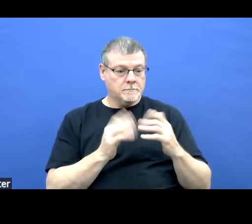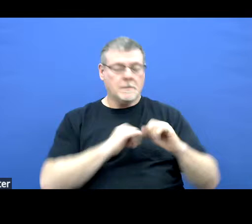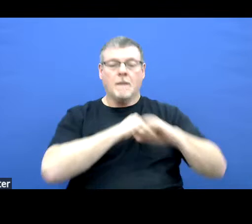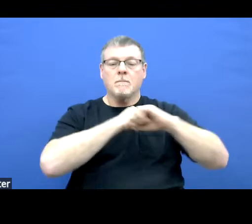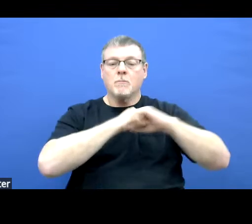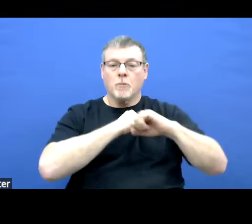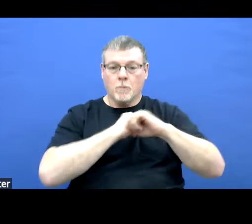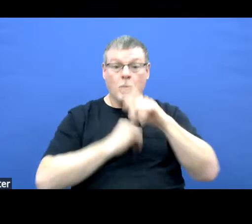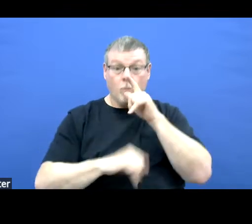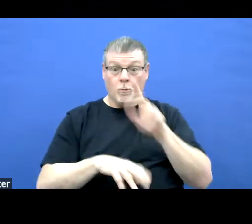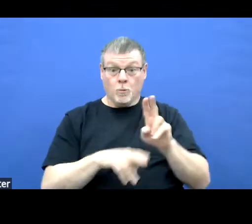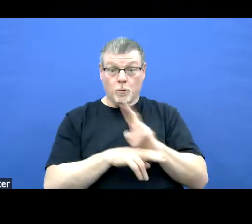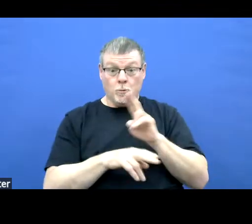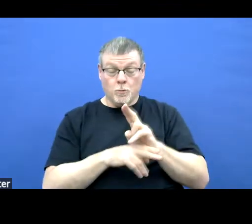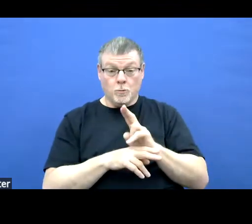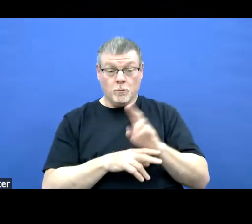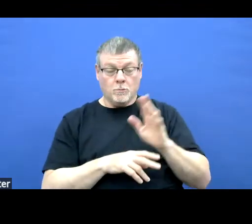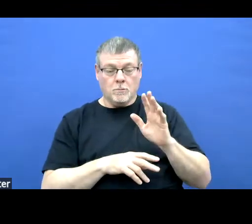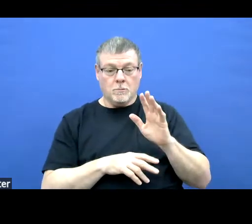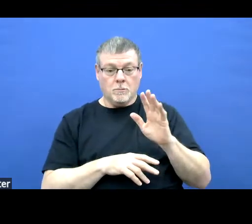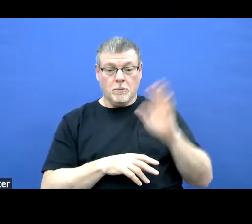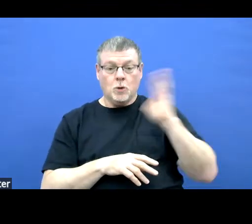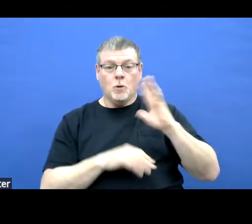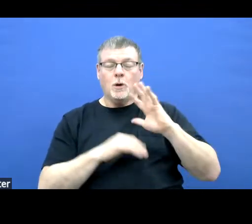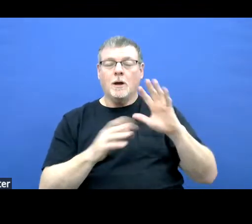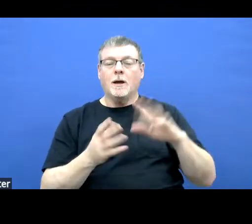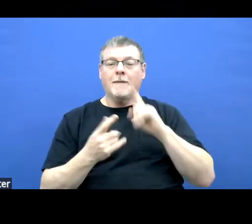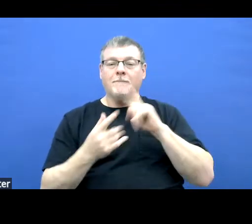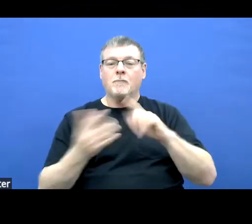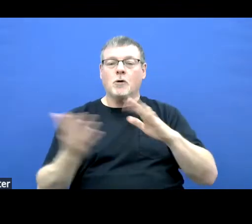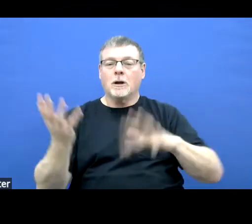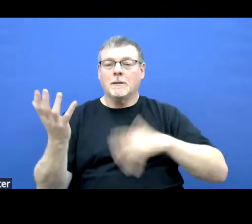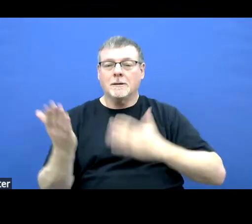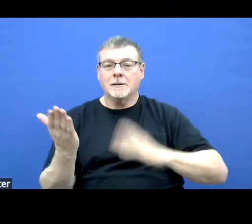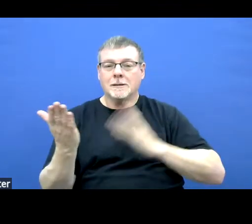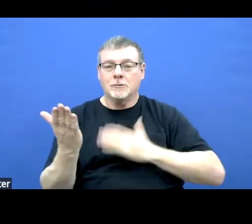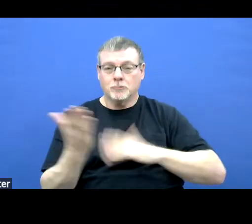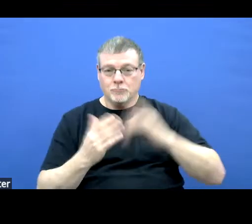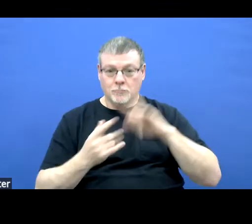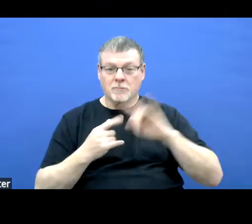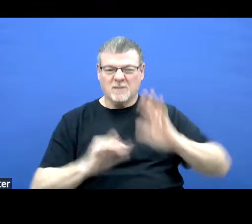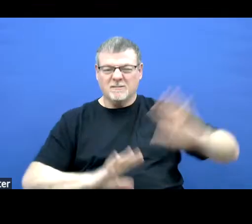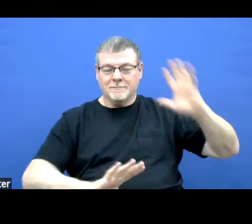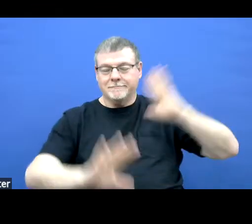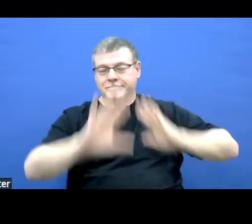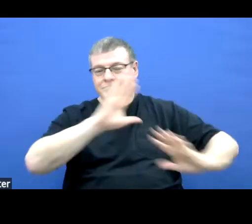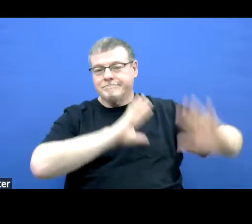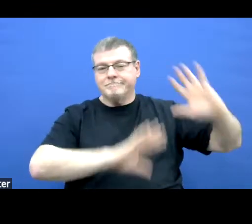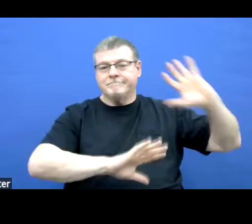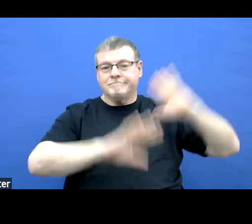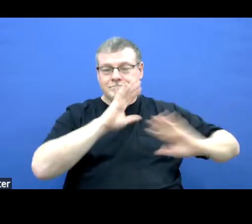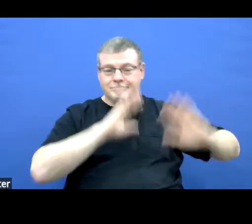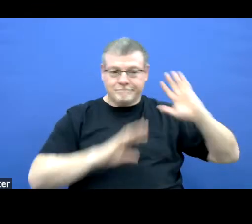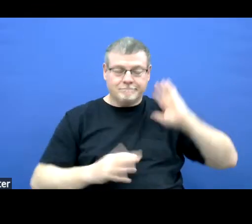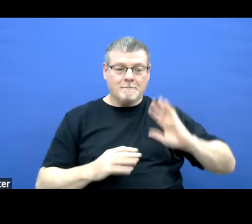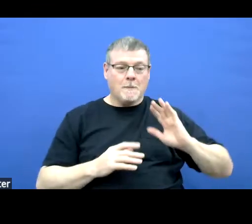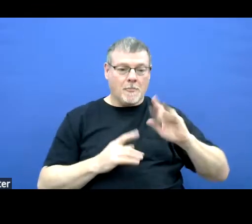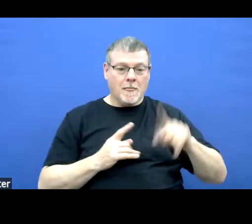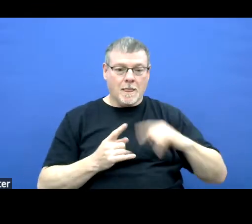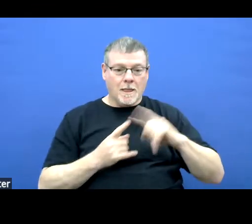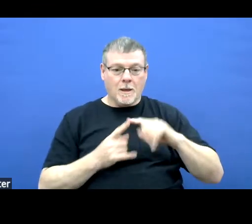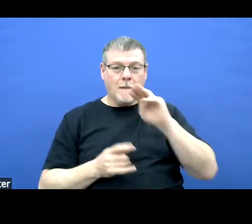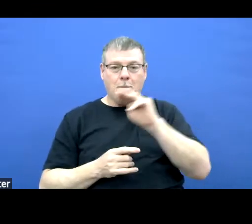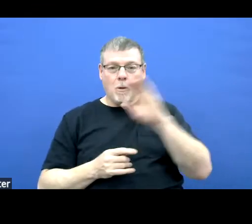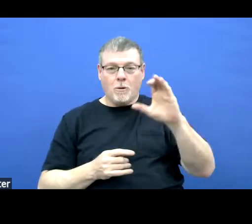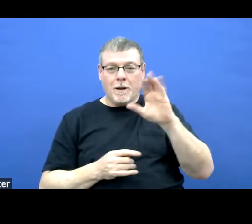promoters who used to do the concert promotions for the dome, especially back during the days of when it was the Monroe